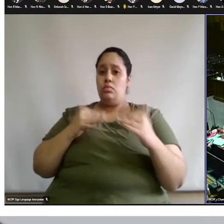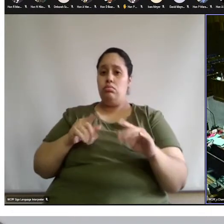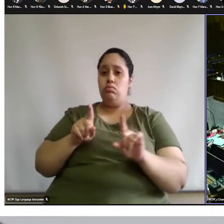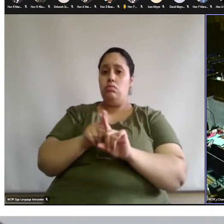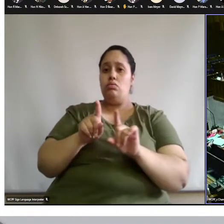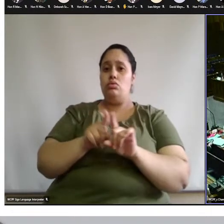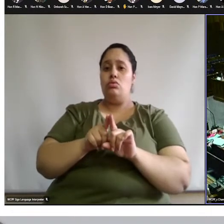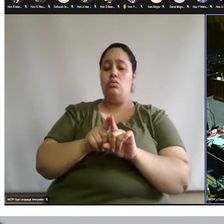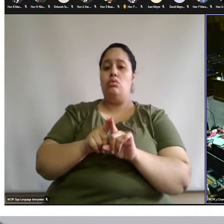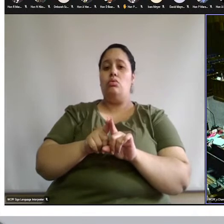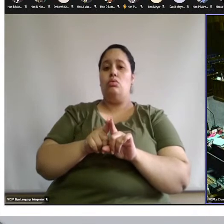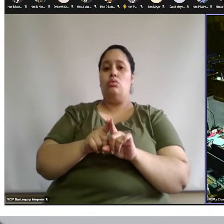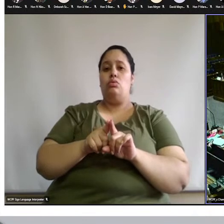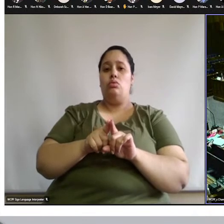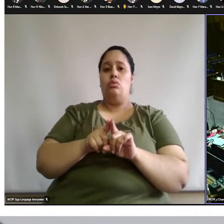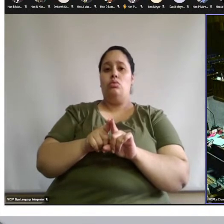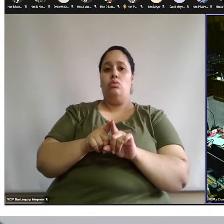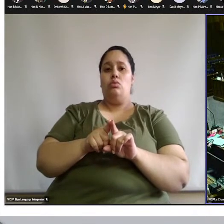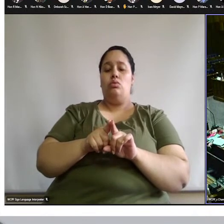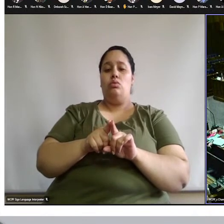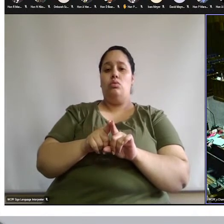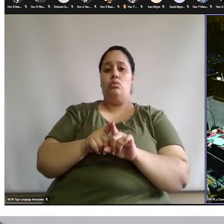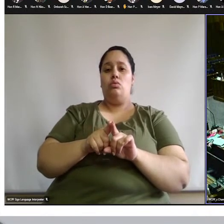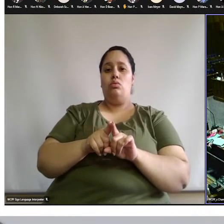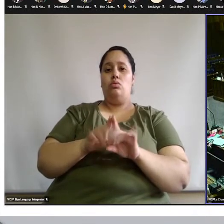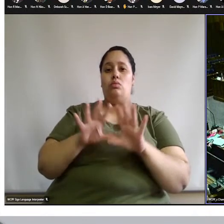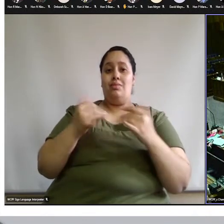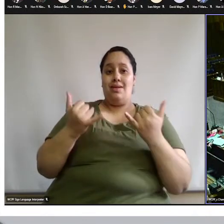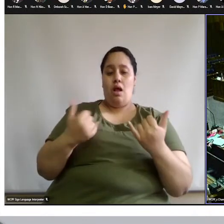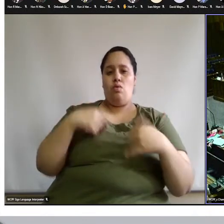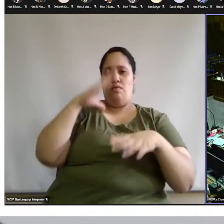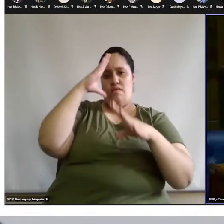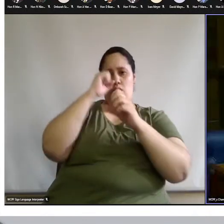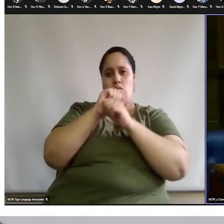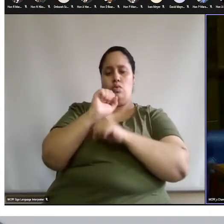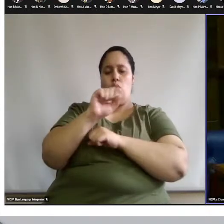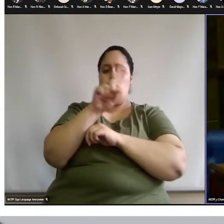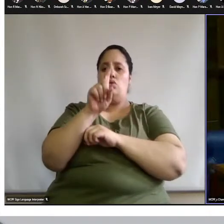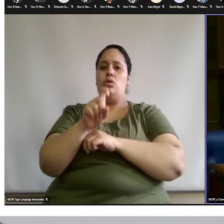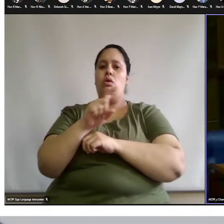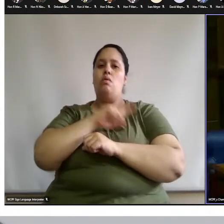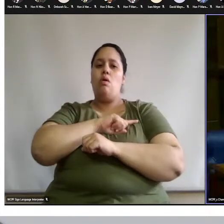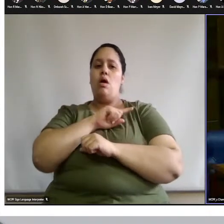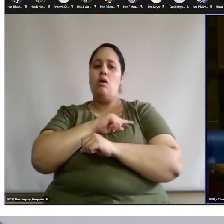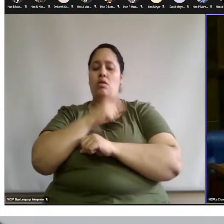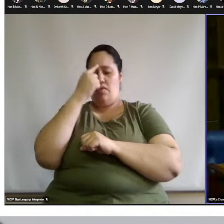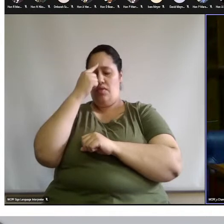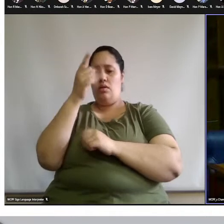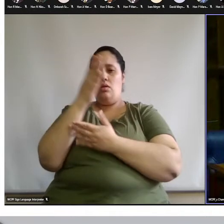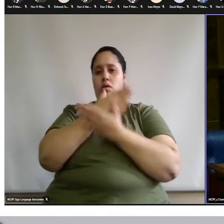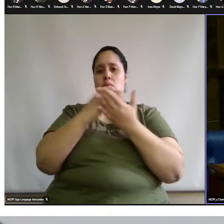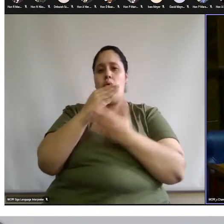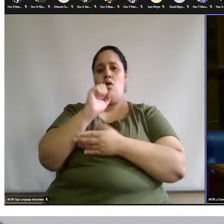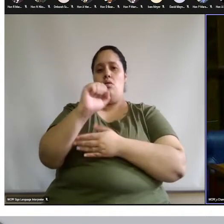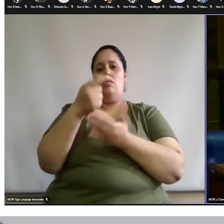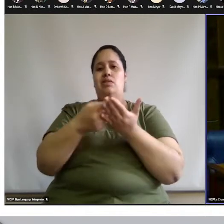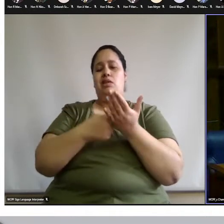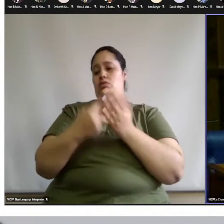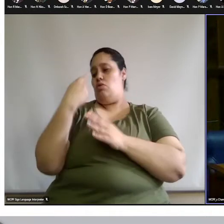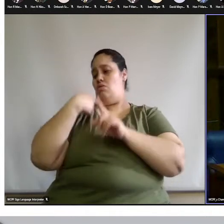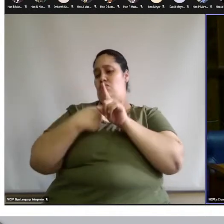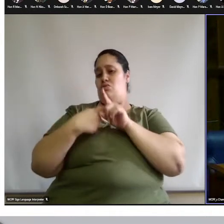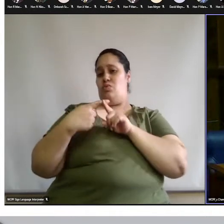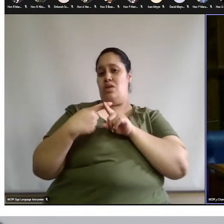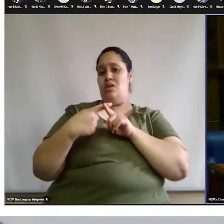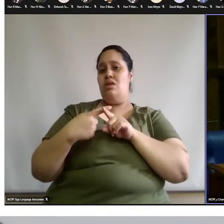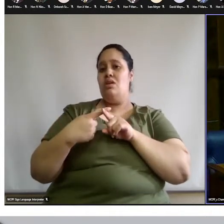nou op hierdie fokus met jou vraag. Ek dink dit was 'n gedeelte van die gesprek laas week ook